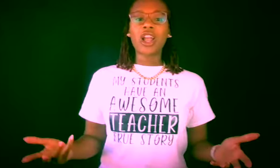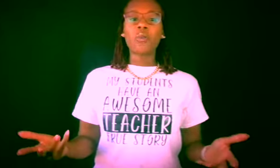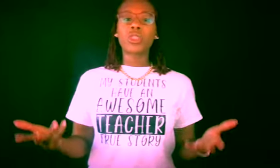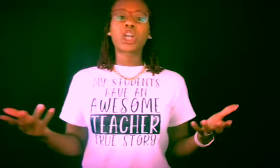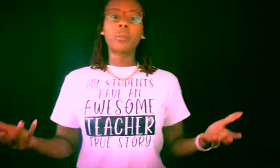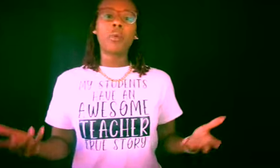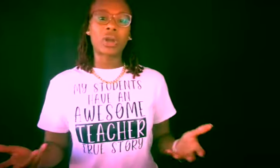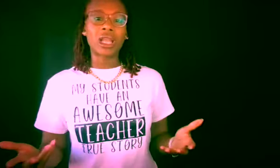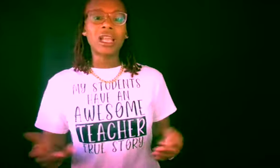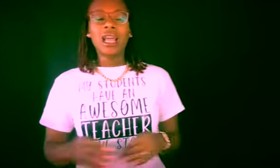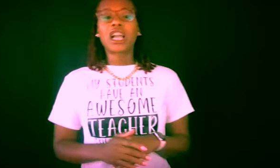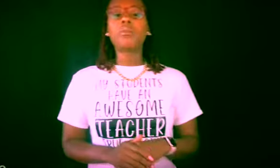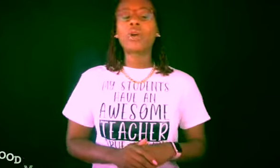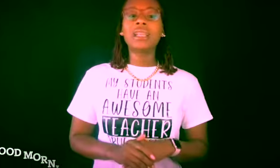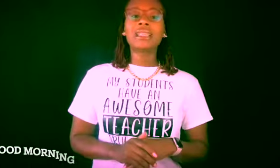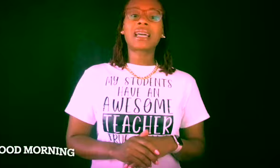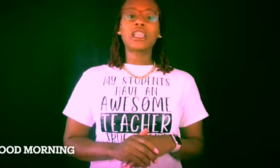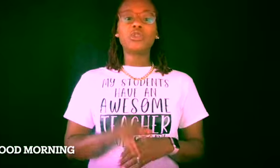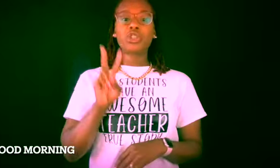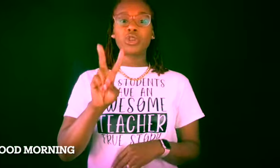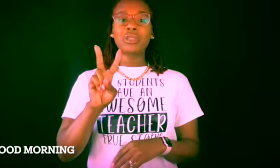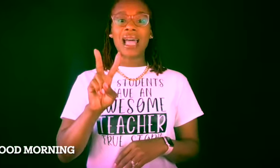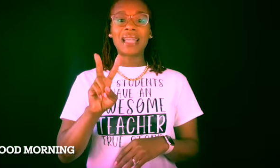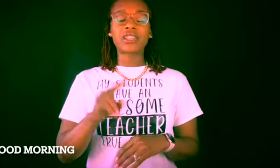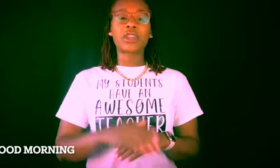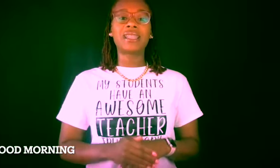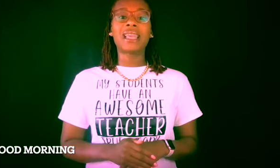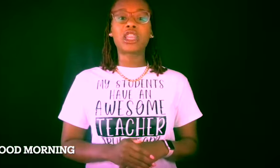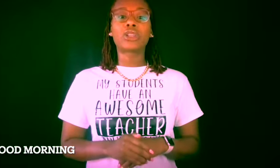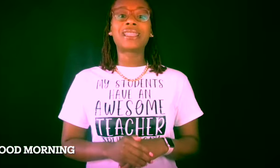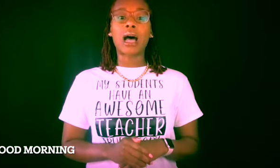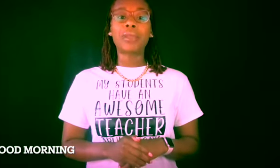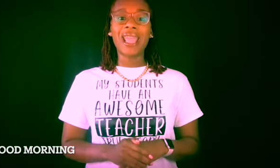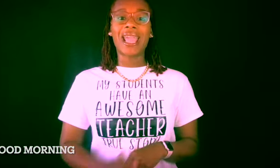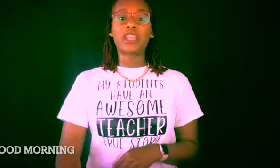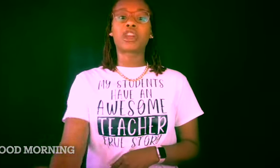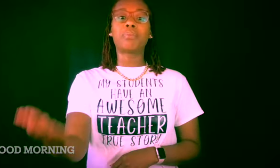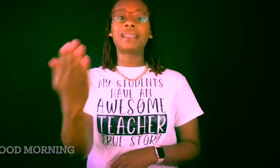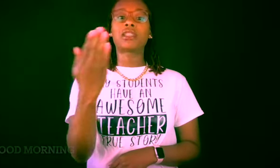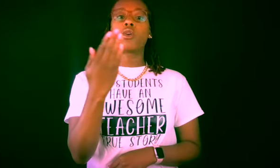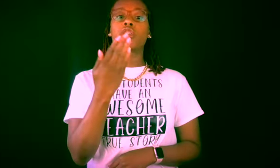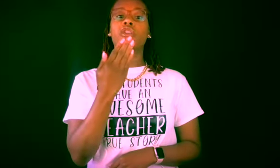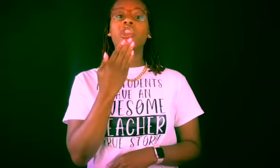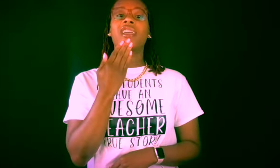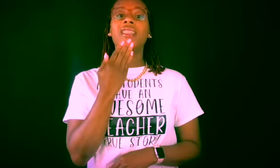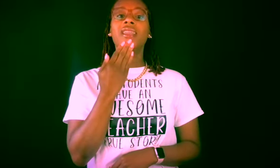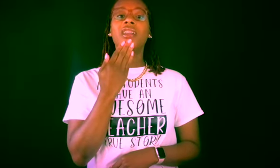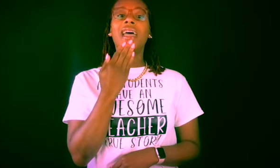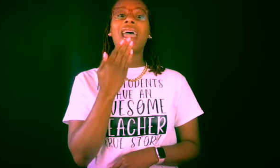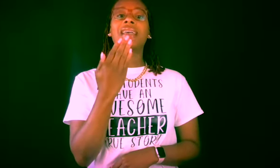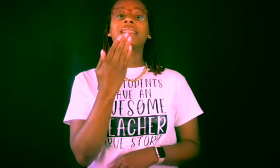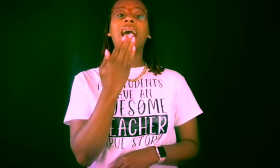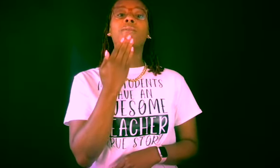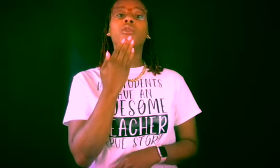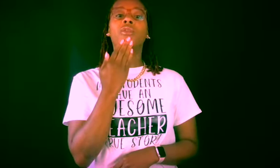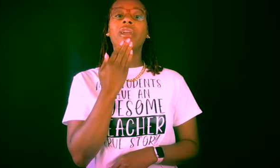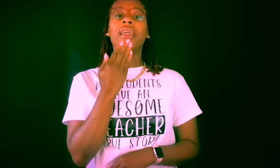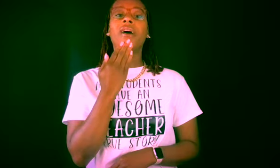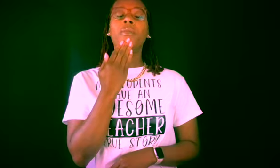with good morning. Good morning is going to use 2 signs, and you're going to take your dominant hand, you're going to place it on your chin, as I'm doing right now,